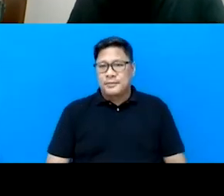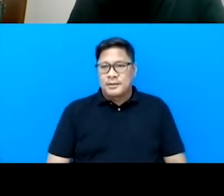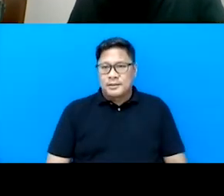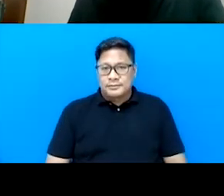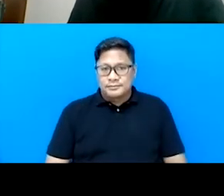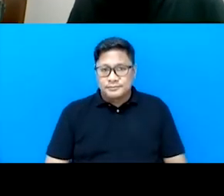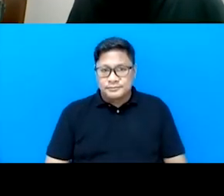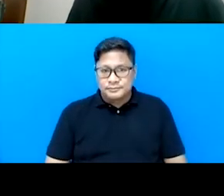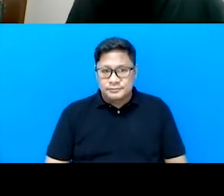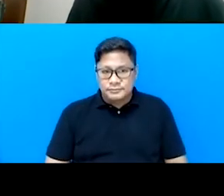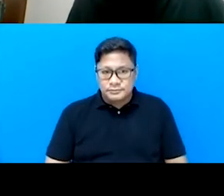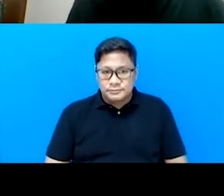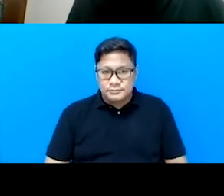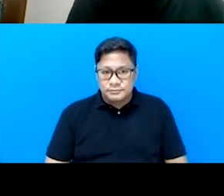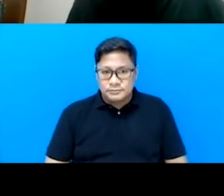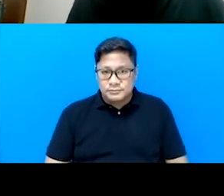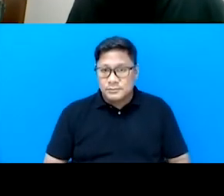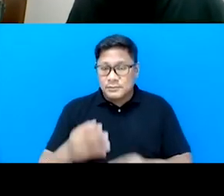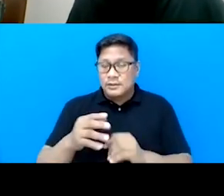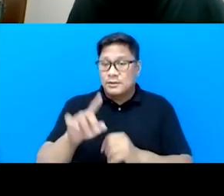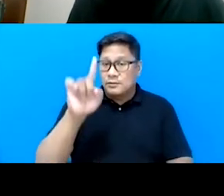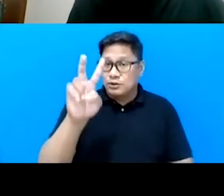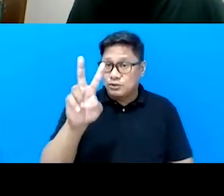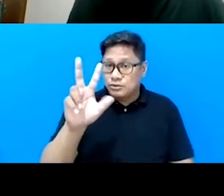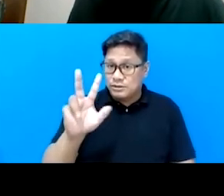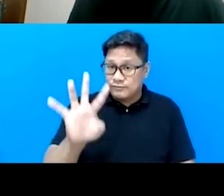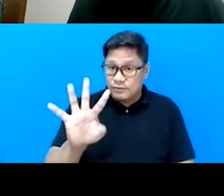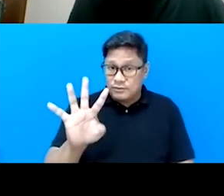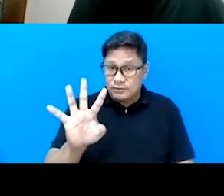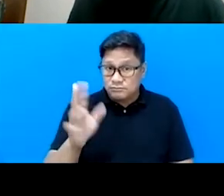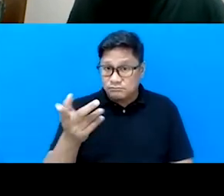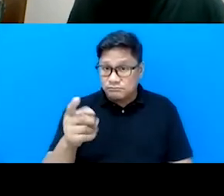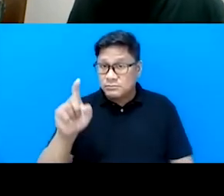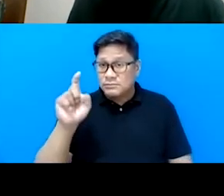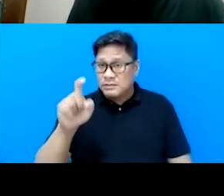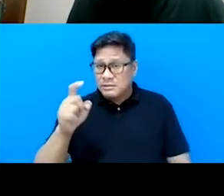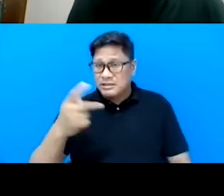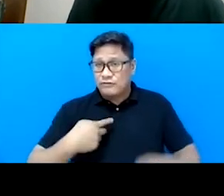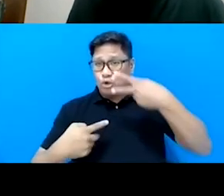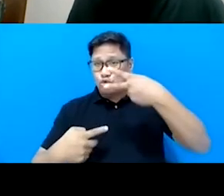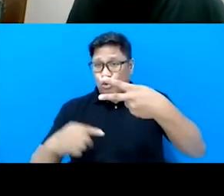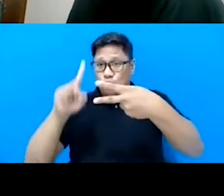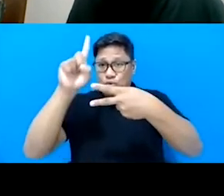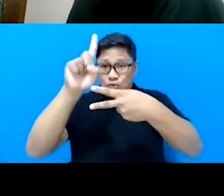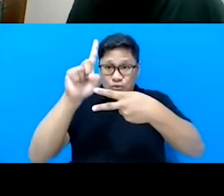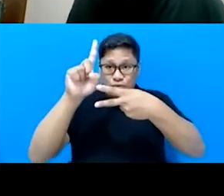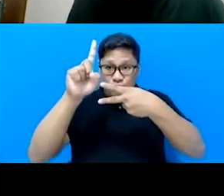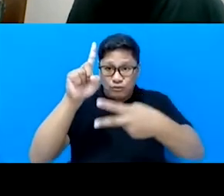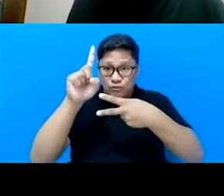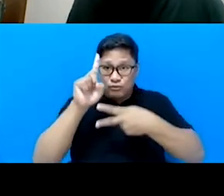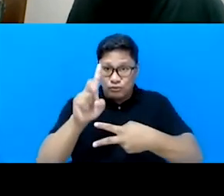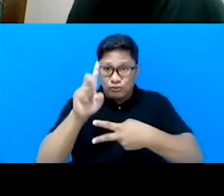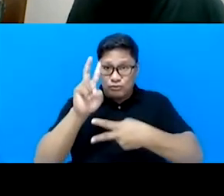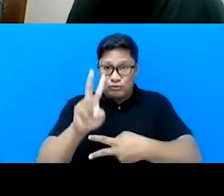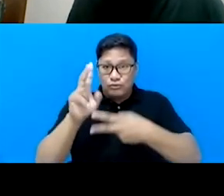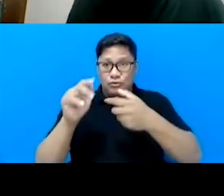But the ones before that, questions 1, 2, 3, 4, should there be a double space in between the question?